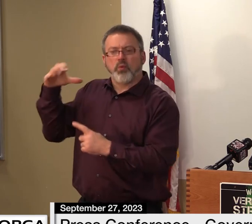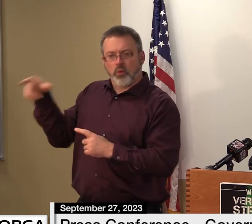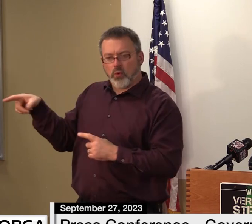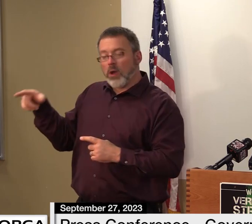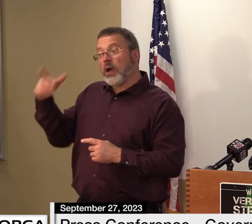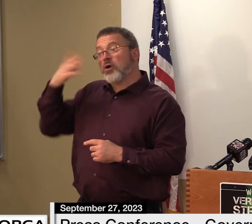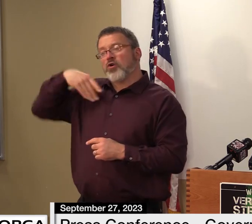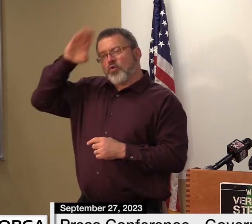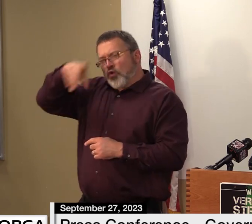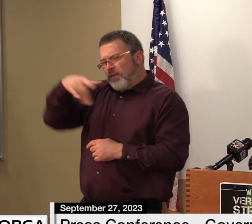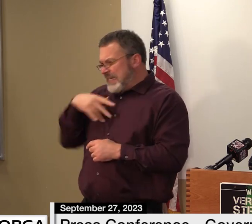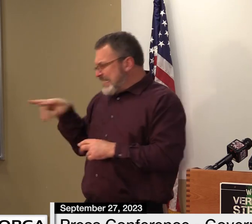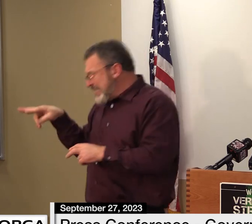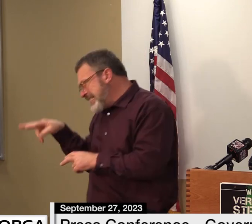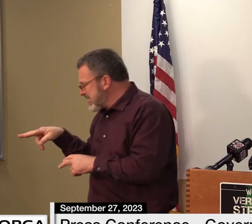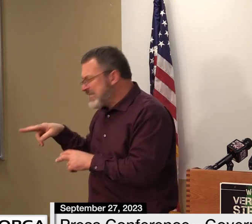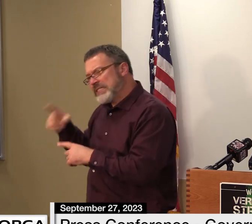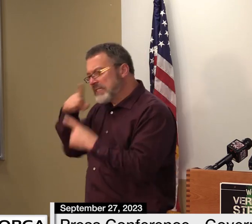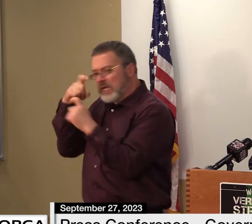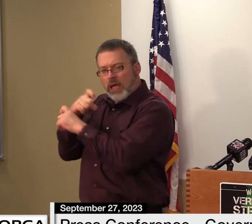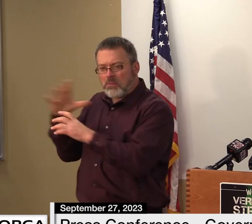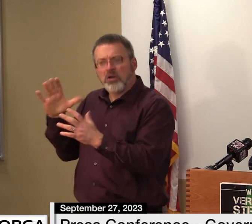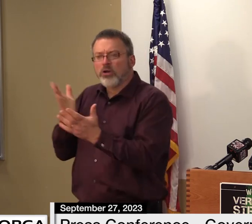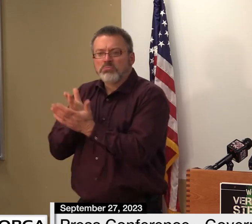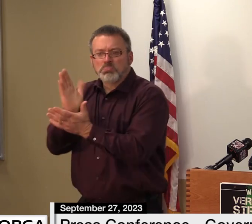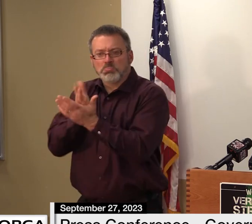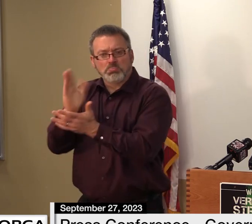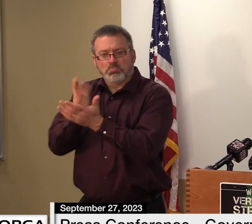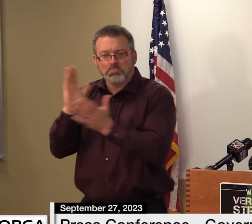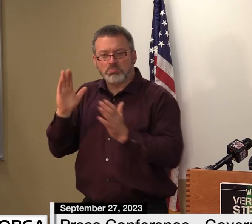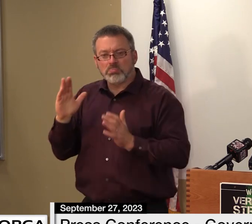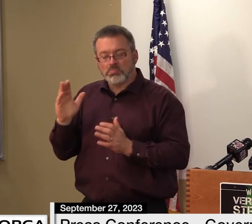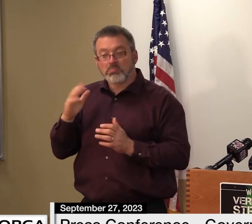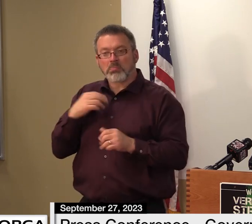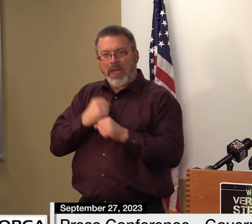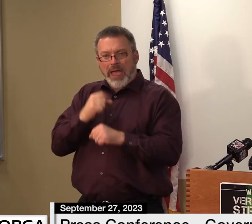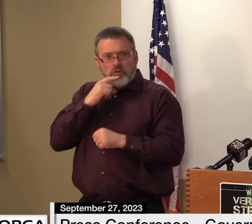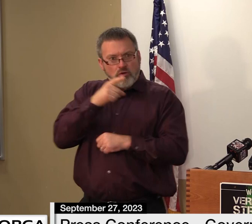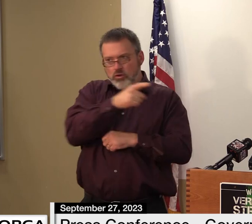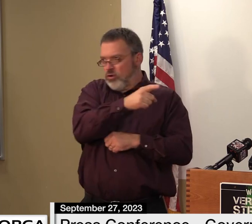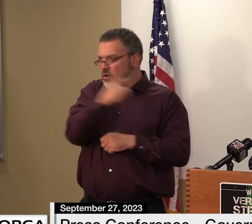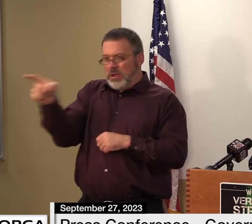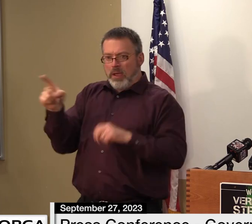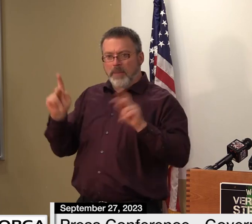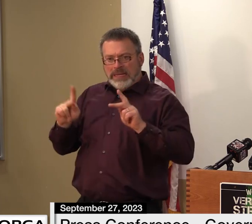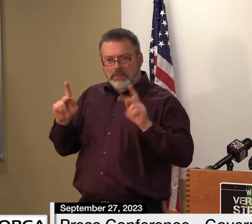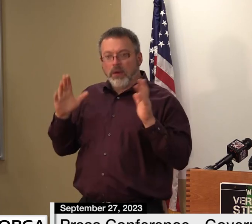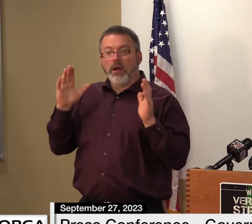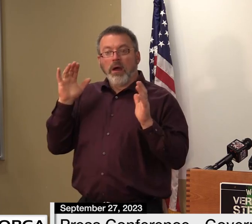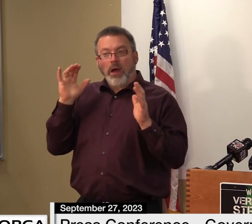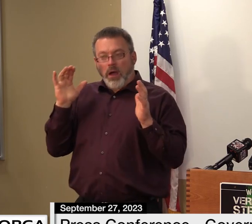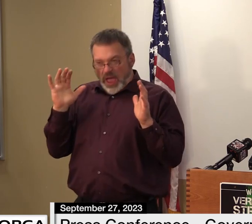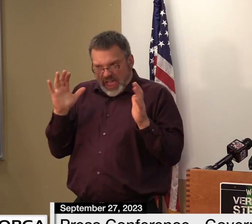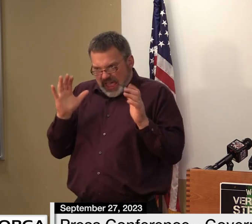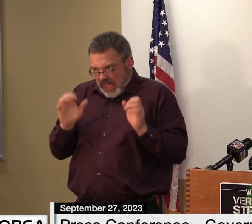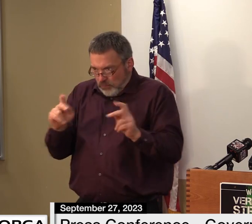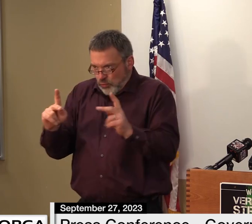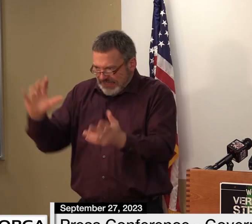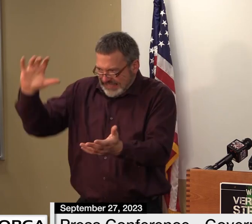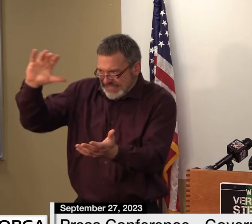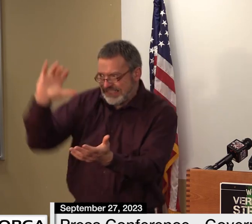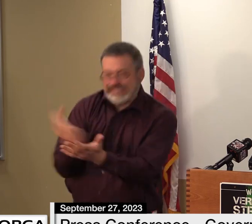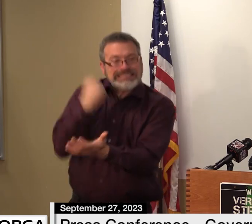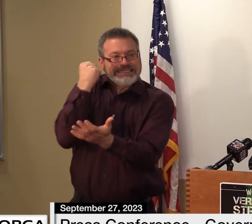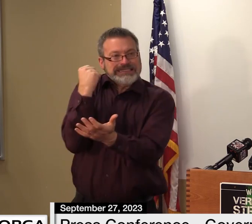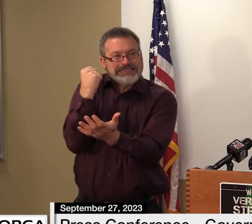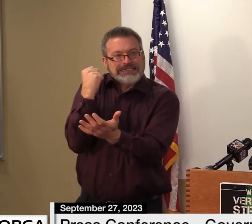complicated process for an individual. We want to make sure that Vermonters are maximizing the award that they get from FEMA, and then the support from us helps